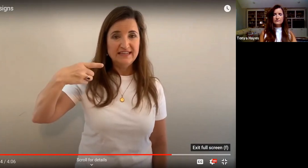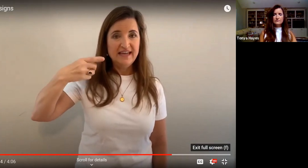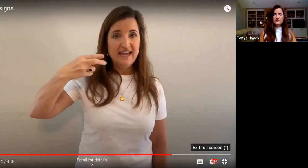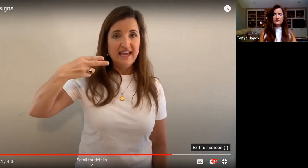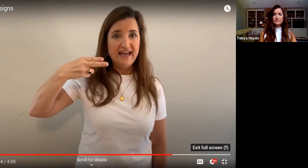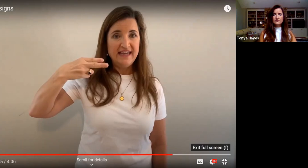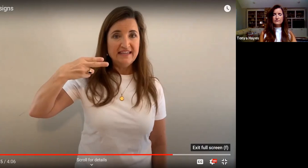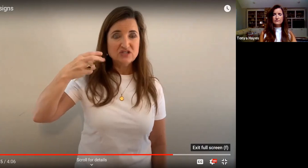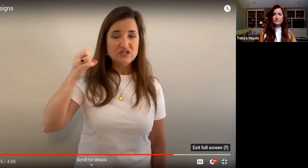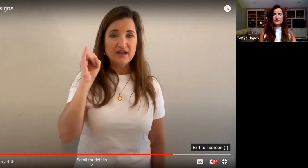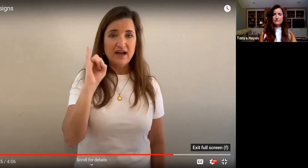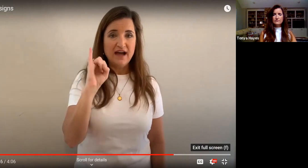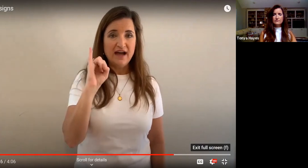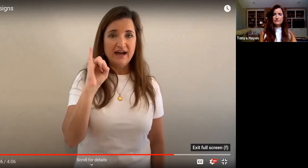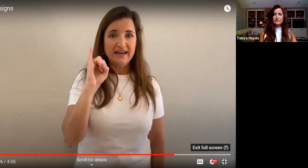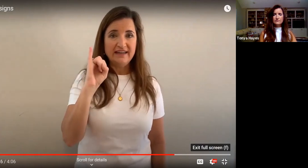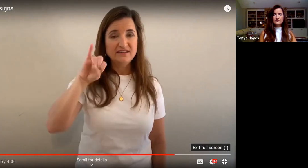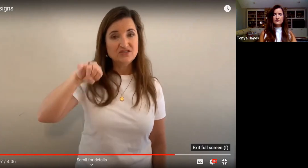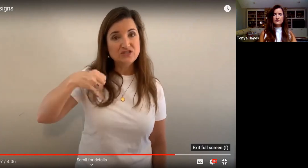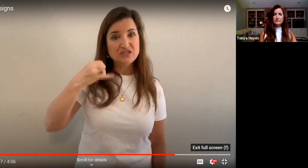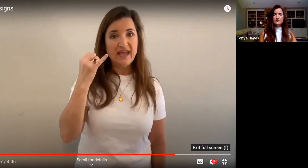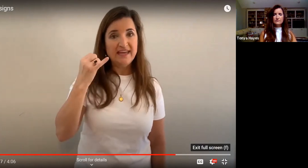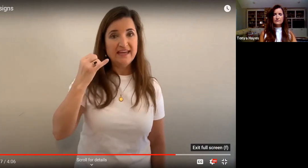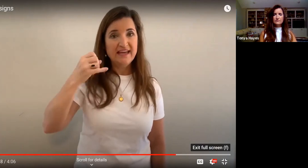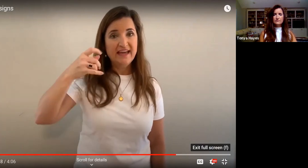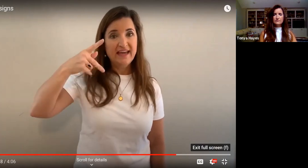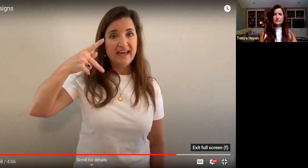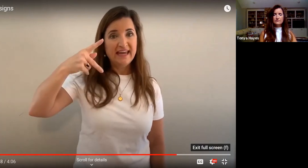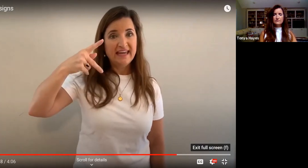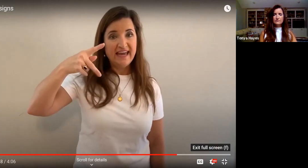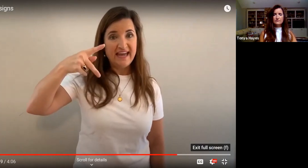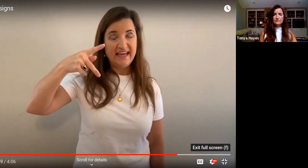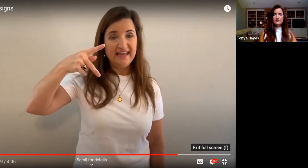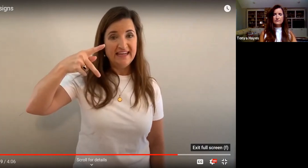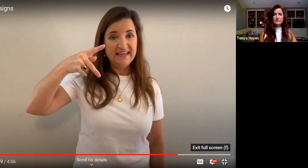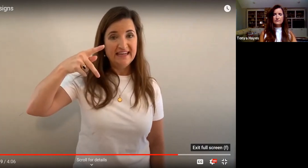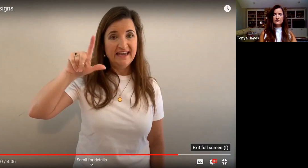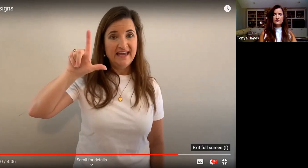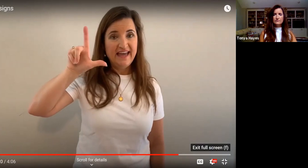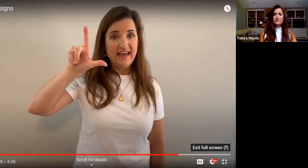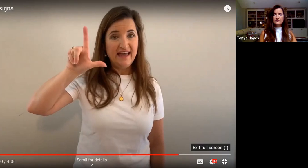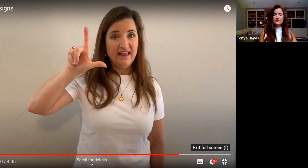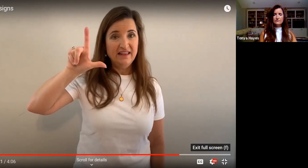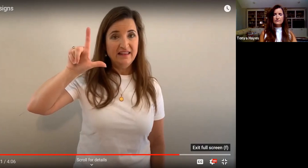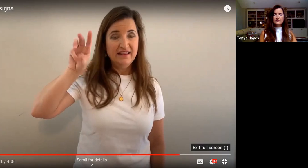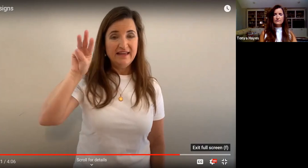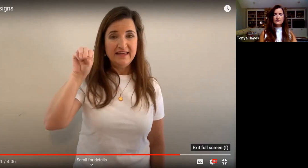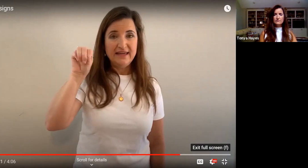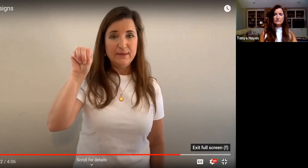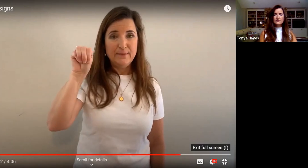G, H, I, J, K,